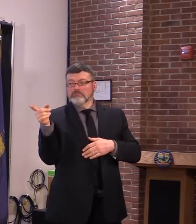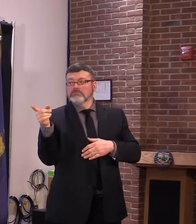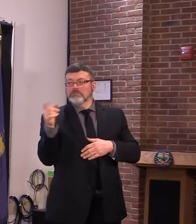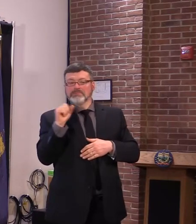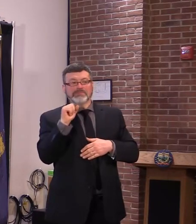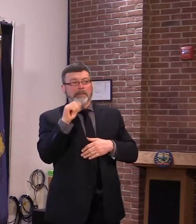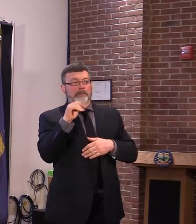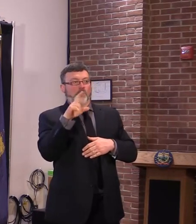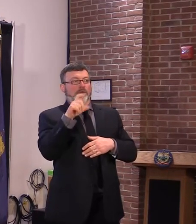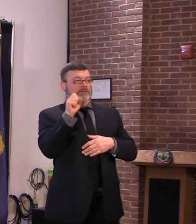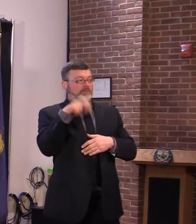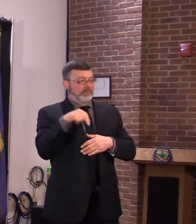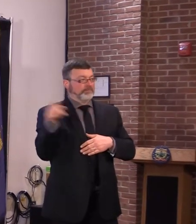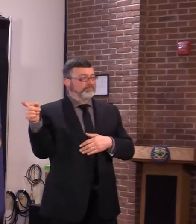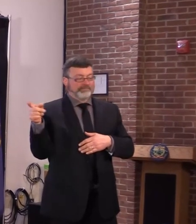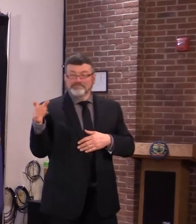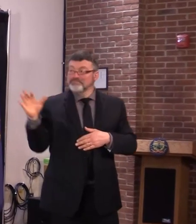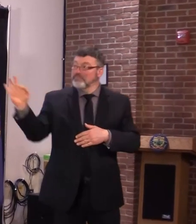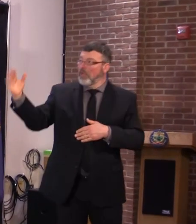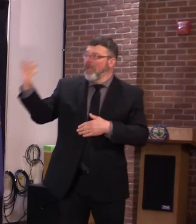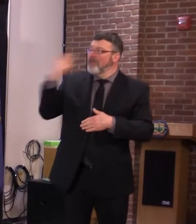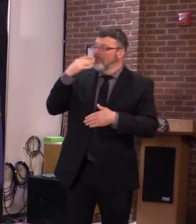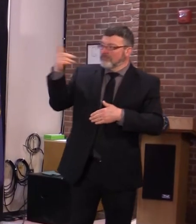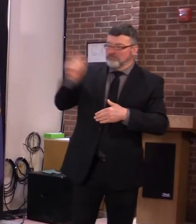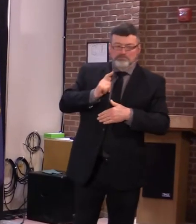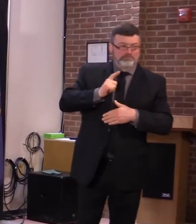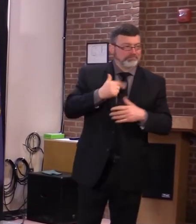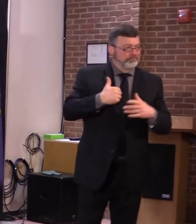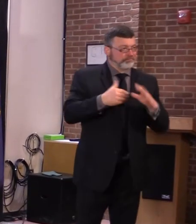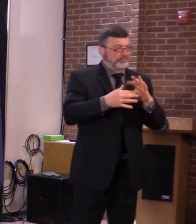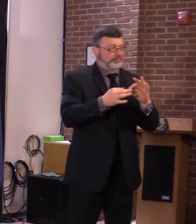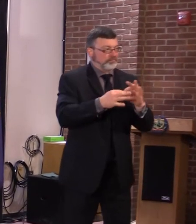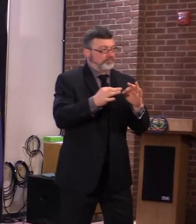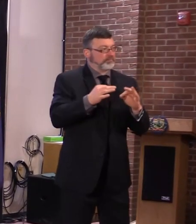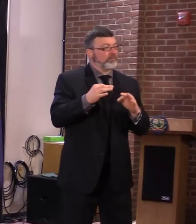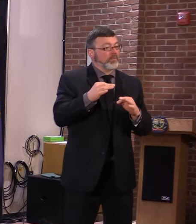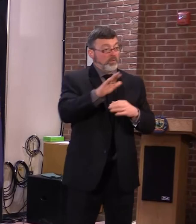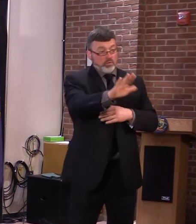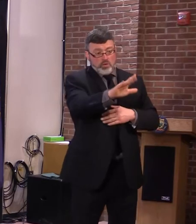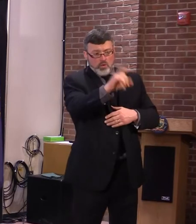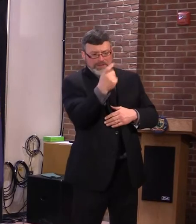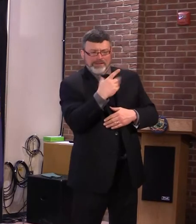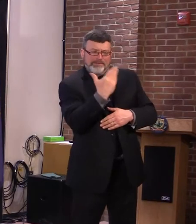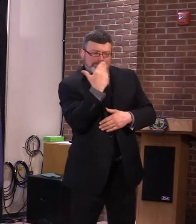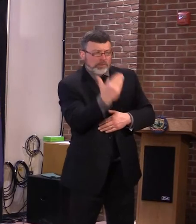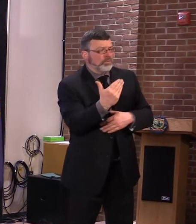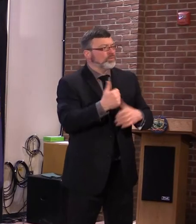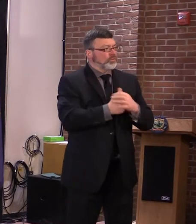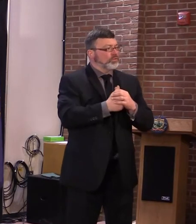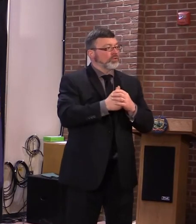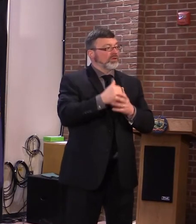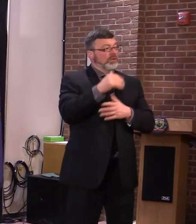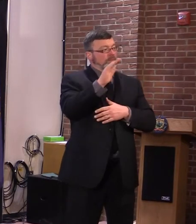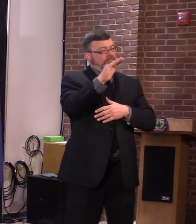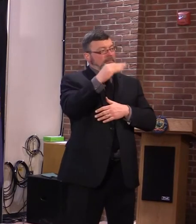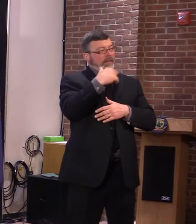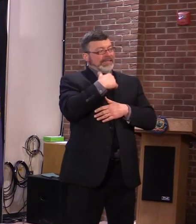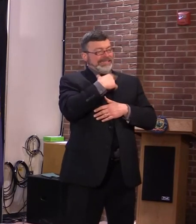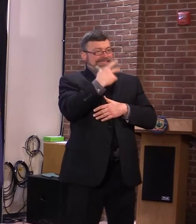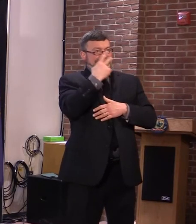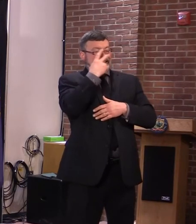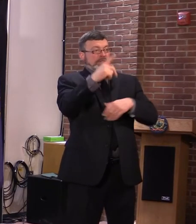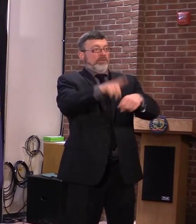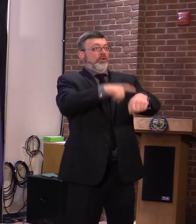Lexi, thank you for your question. What we have seen is that there are a number of long-term care facilities that we've